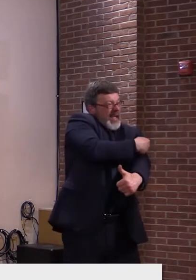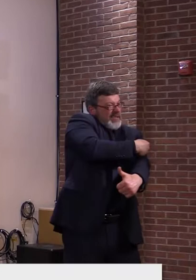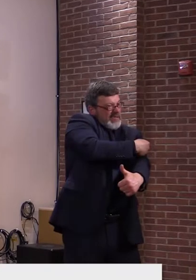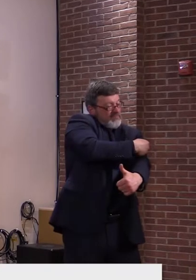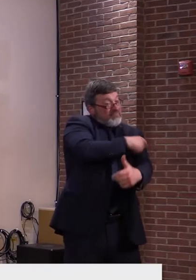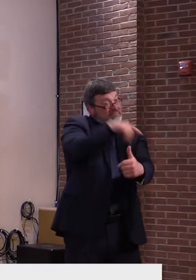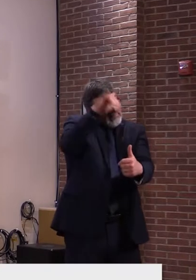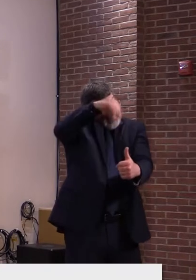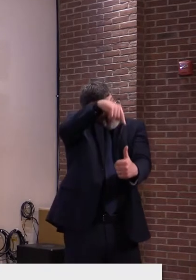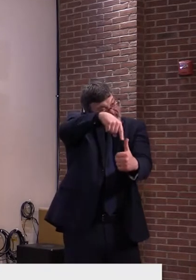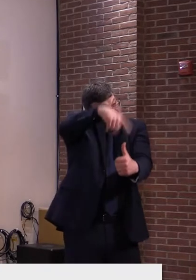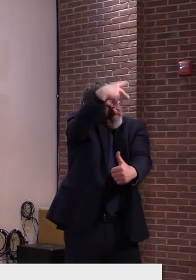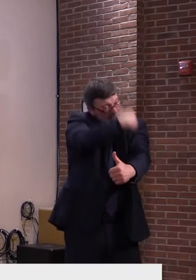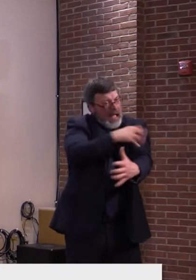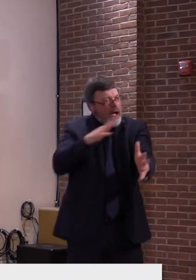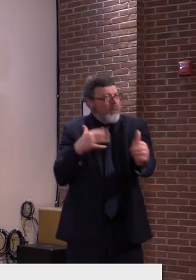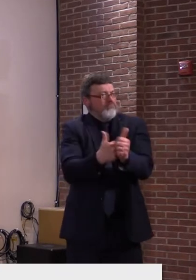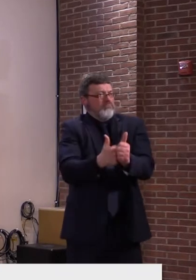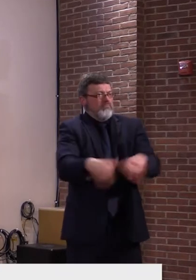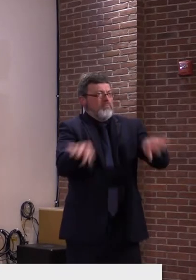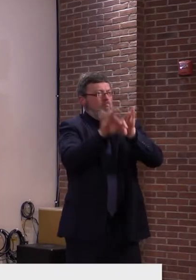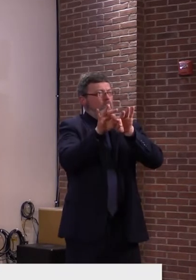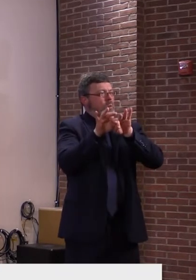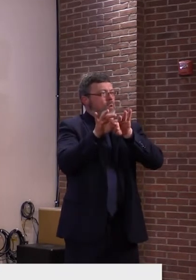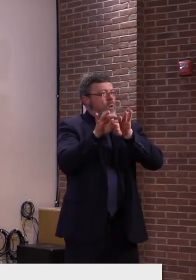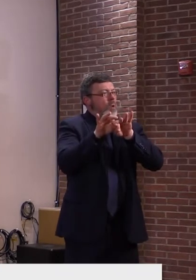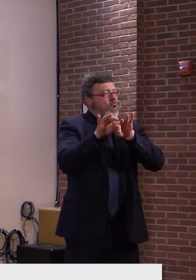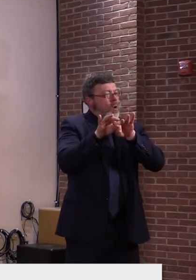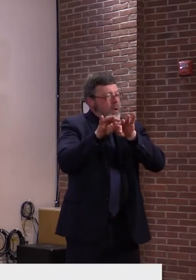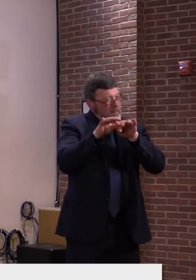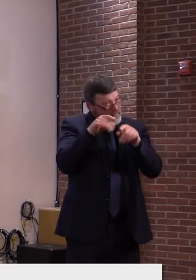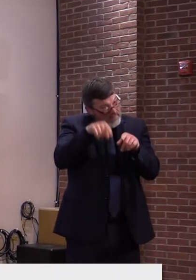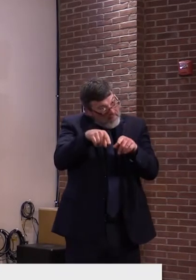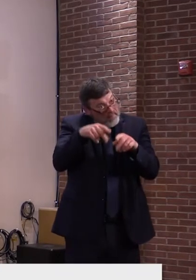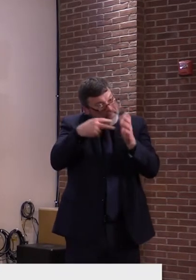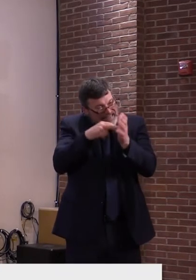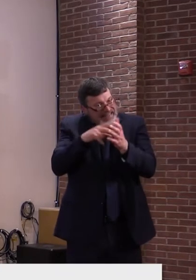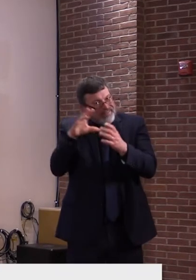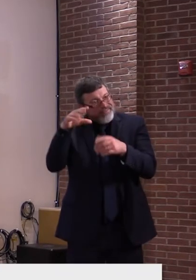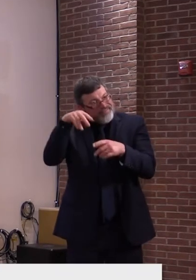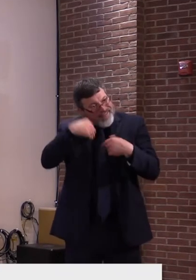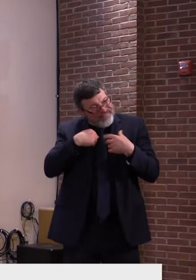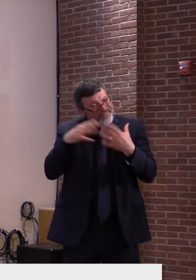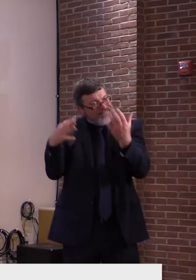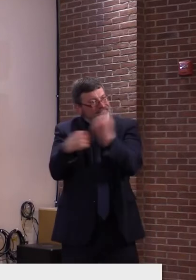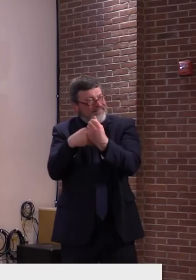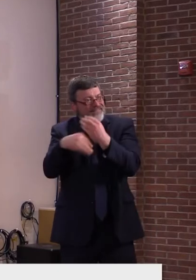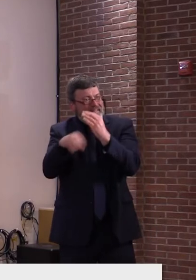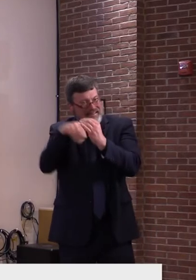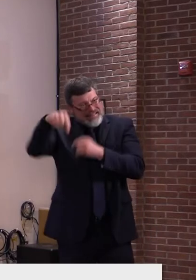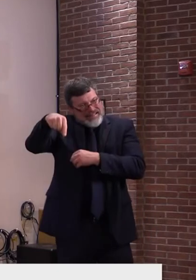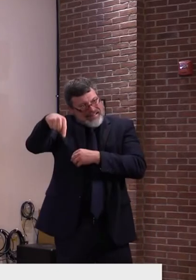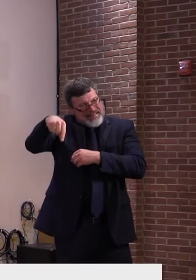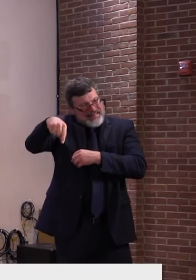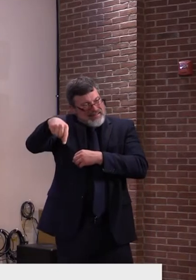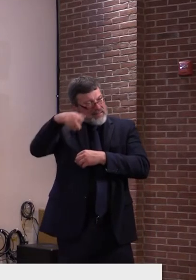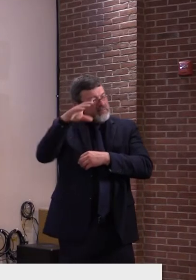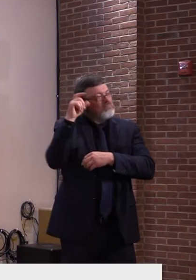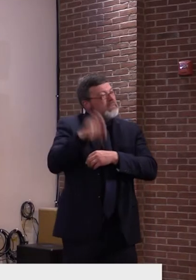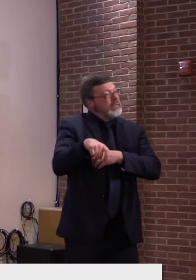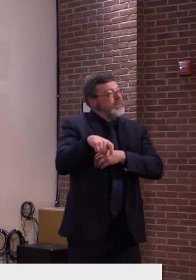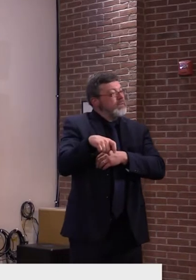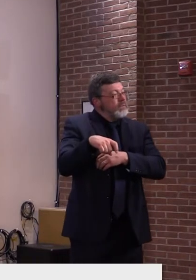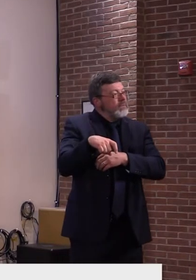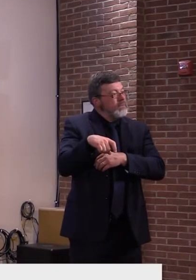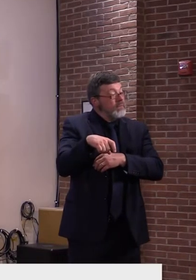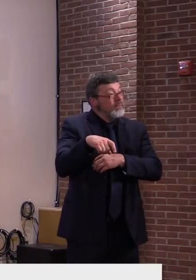booster, to prevent serious outcomes. In many cases, vaccination can and will